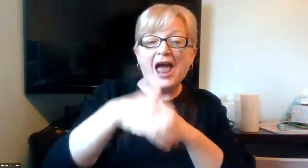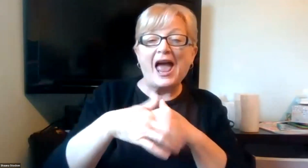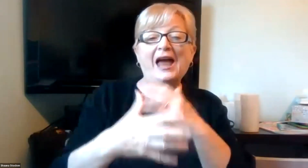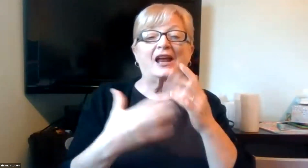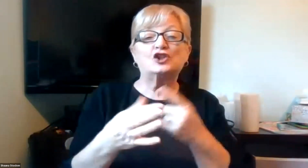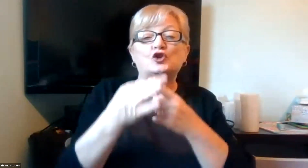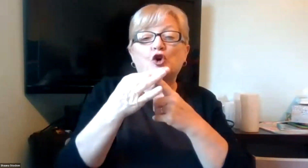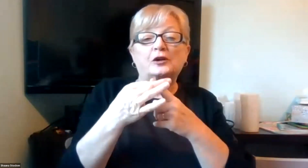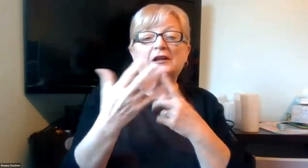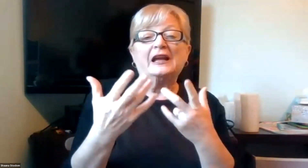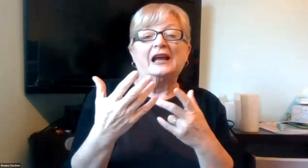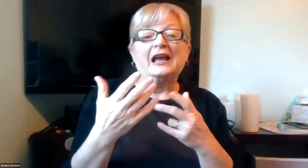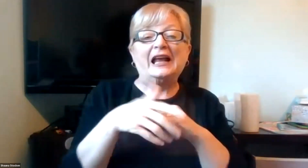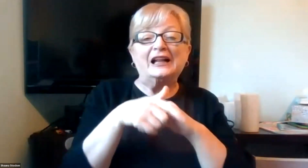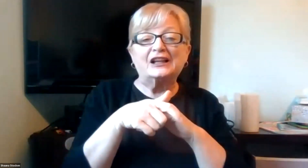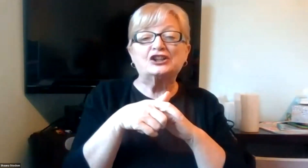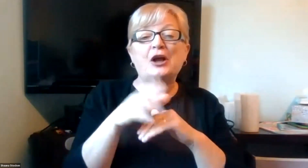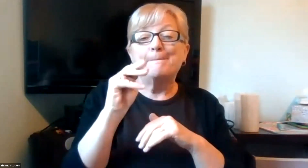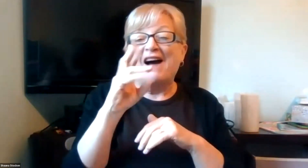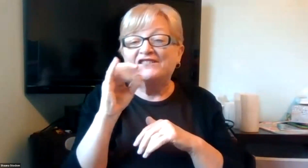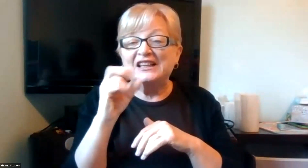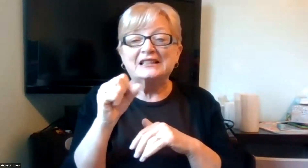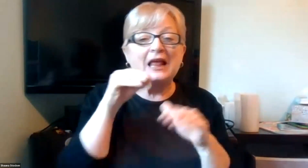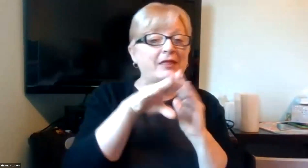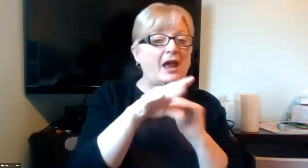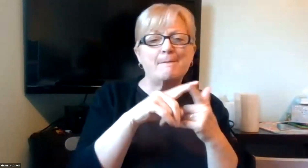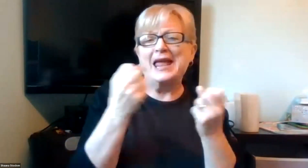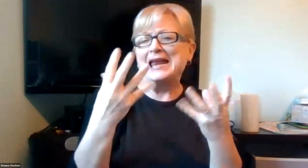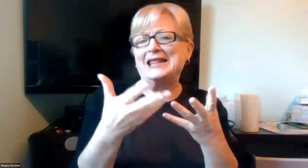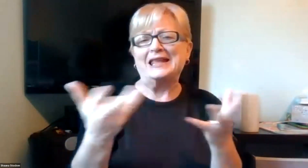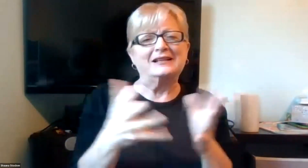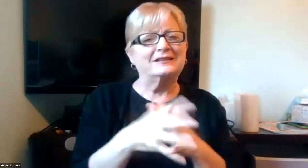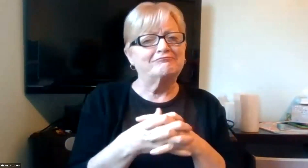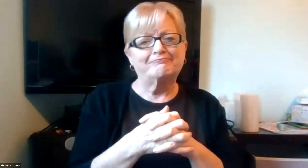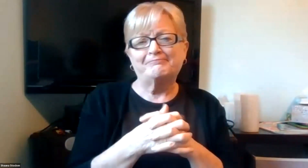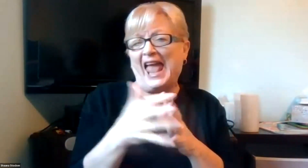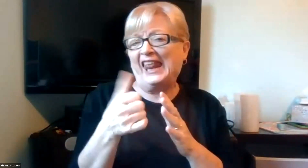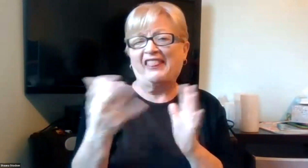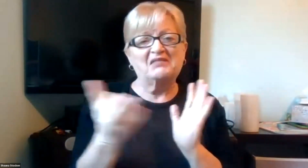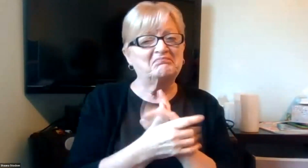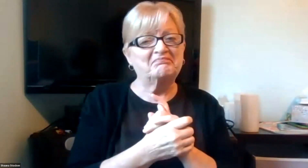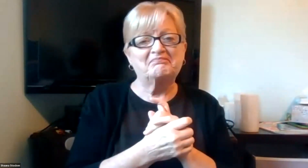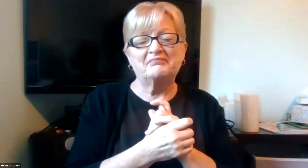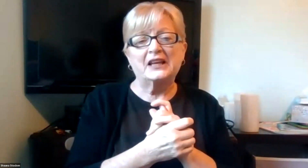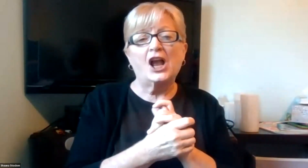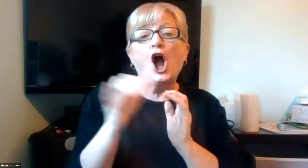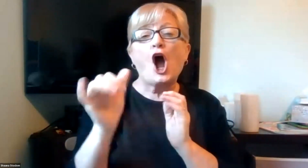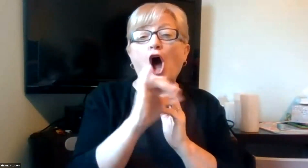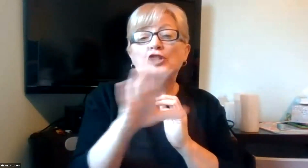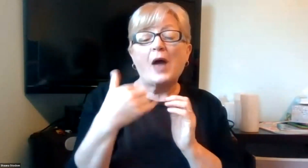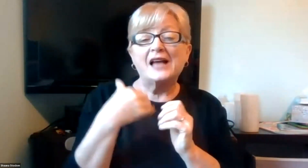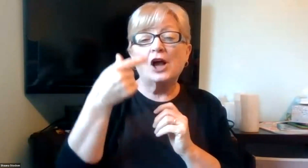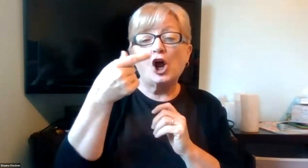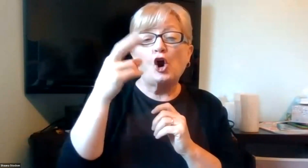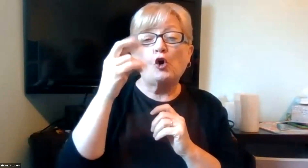that kind of stuff. Basically anything. It also has a grill pan